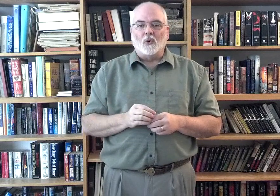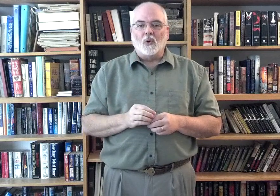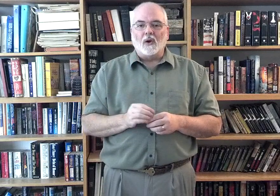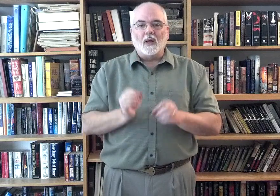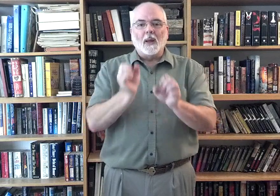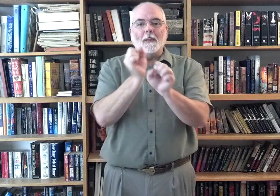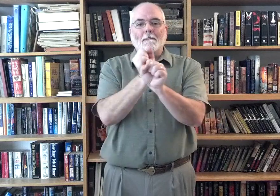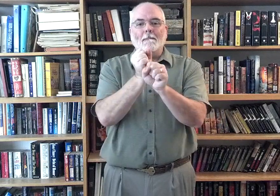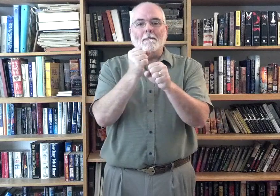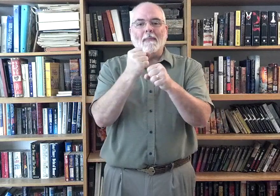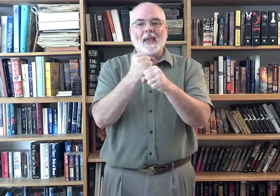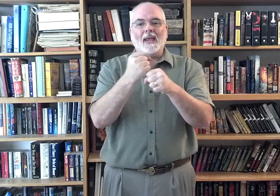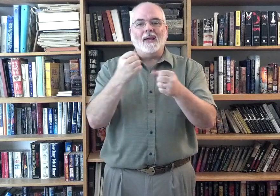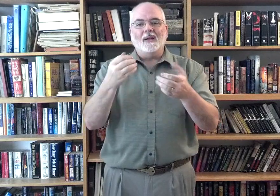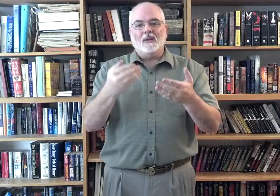restored.